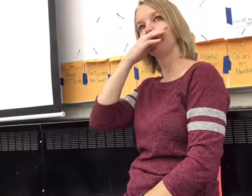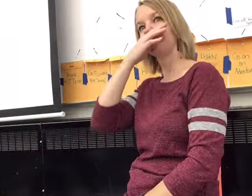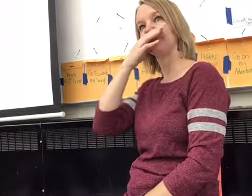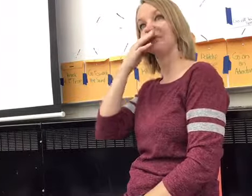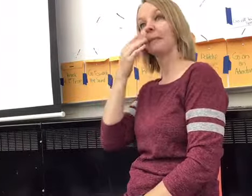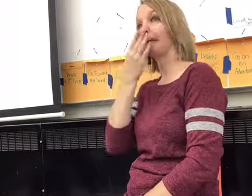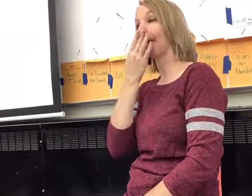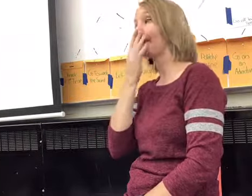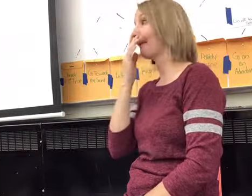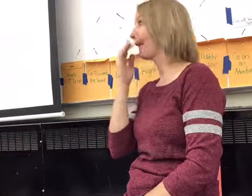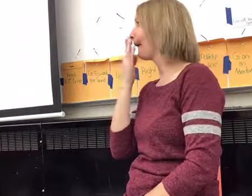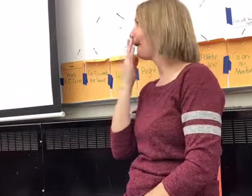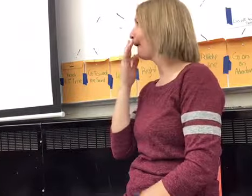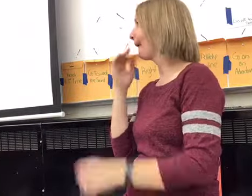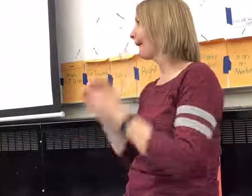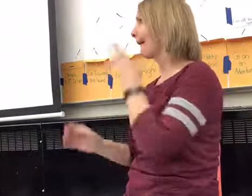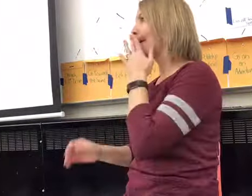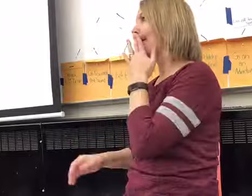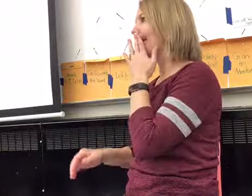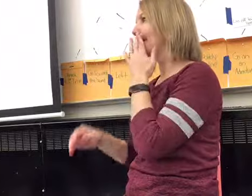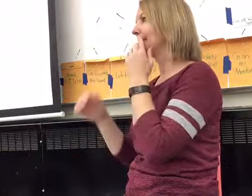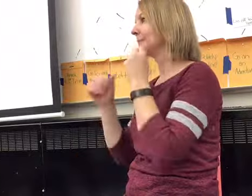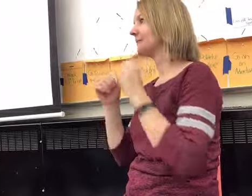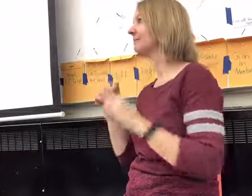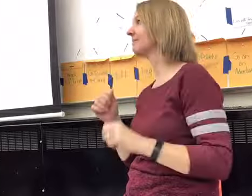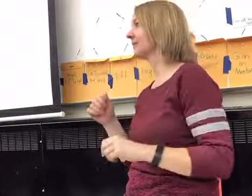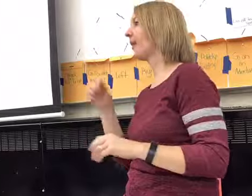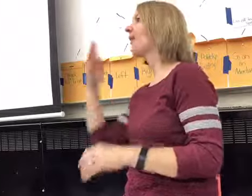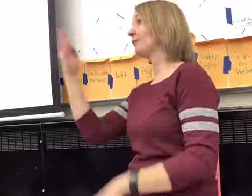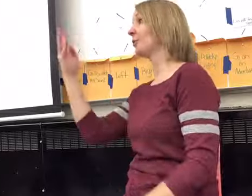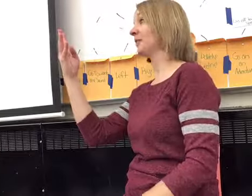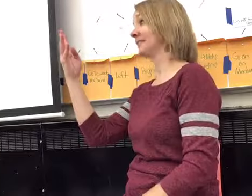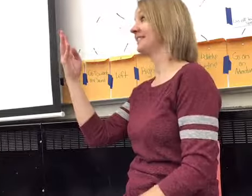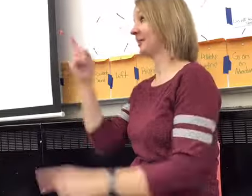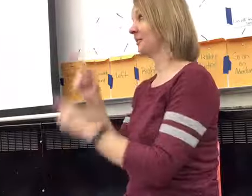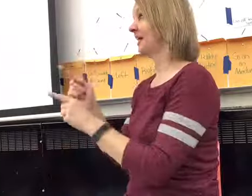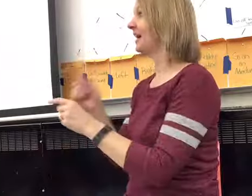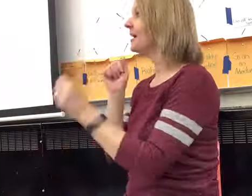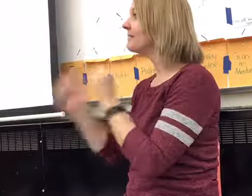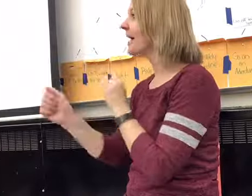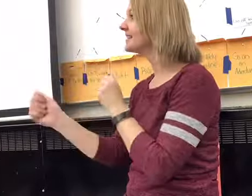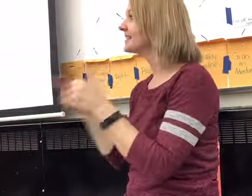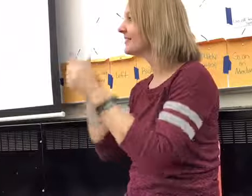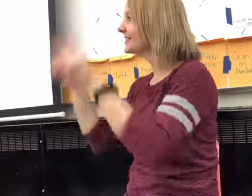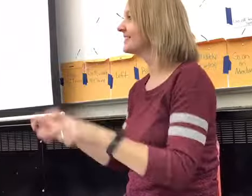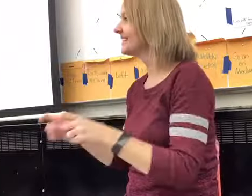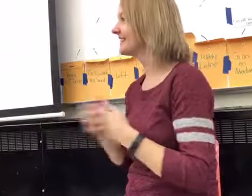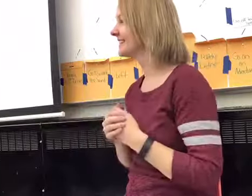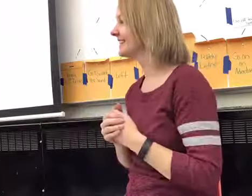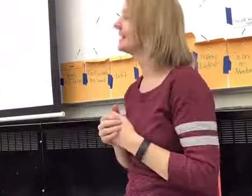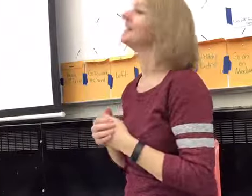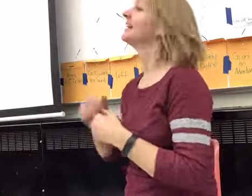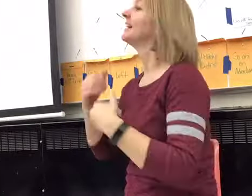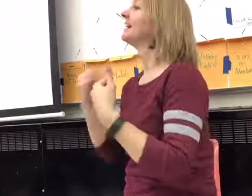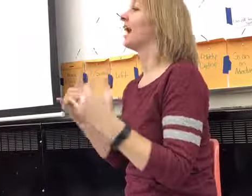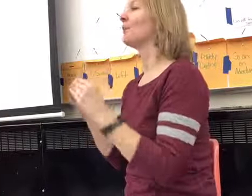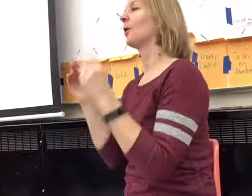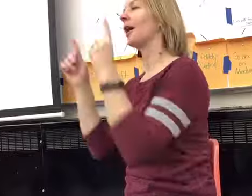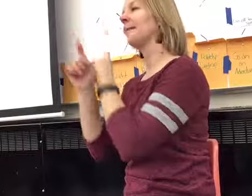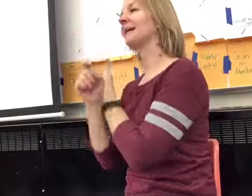Well, it's not 2 or 3, but really close. Okay, it is 4. Good, so you passed the first test. Well, let's make it a little bit more complicated for you guys. So then